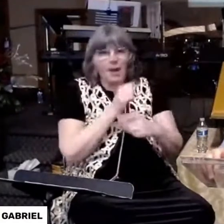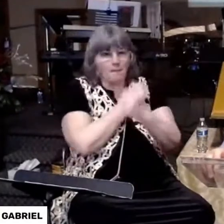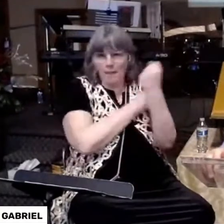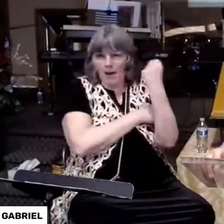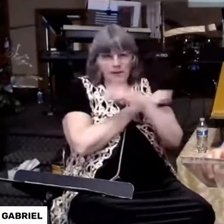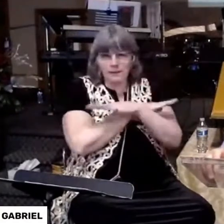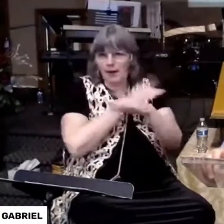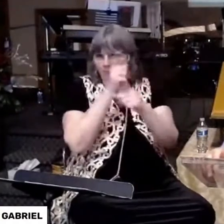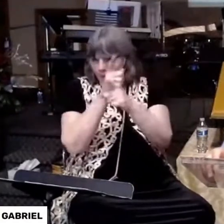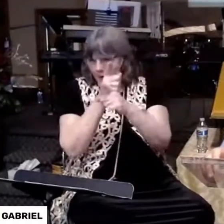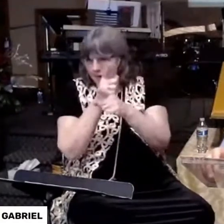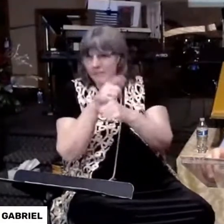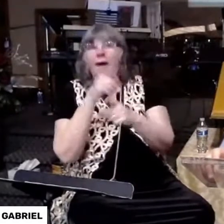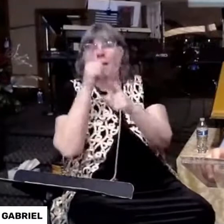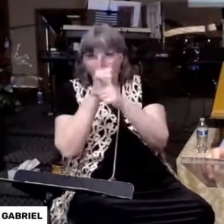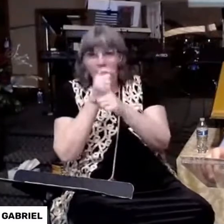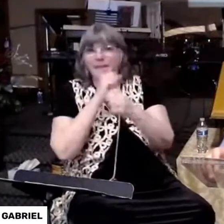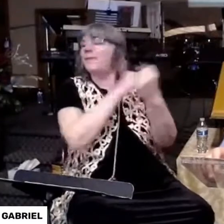The Torah